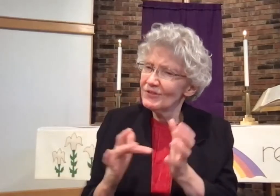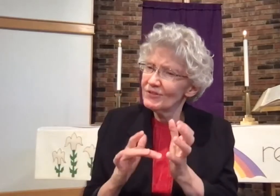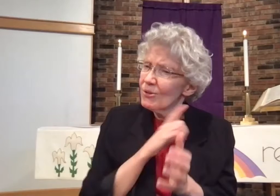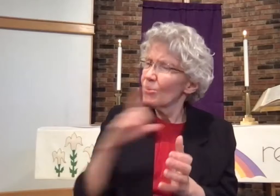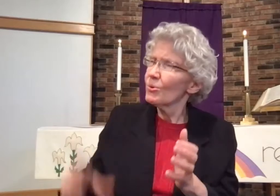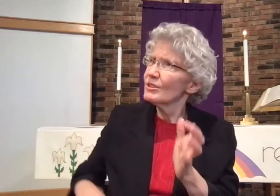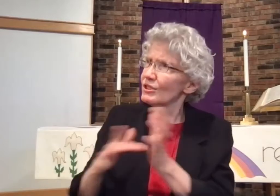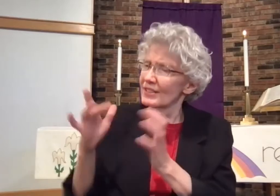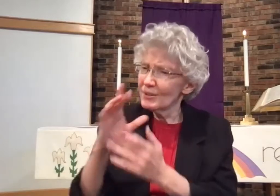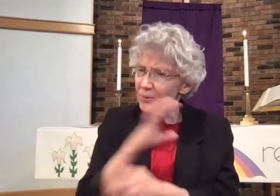Prayers for the people.